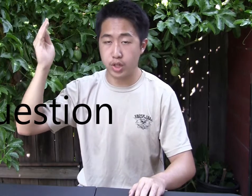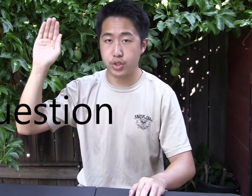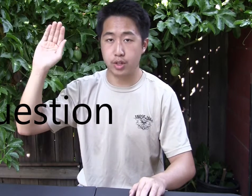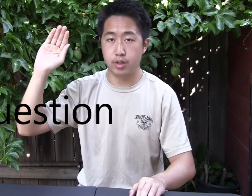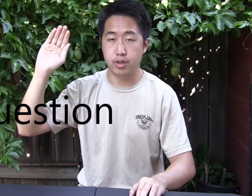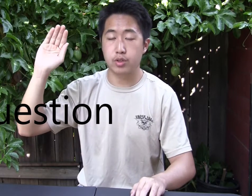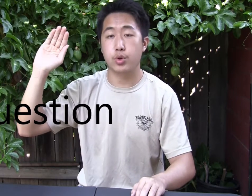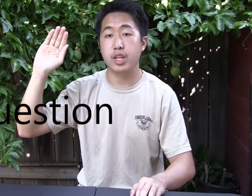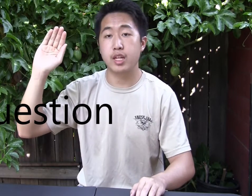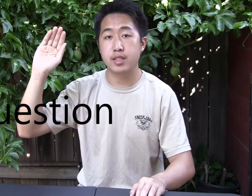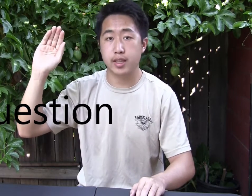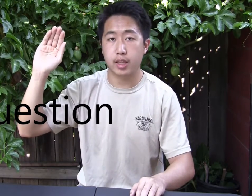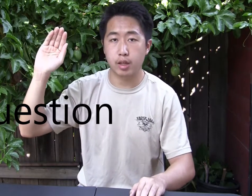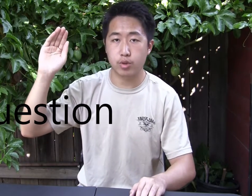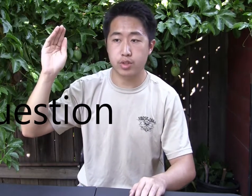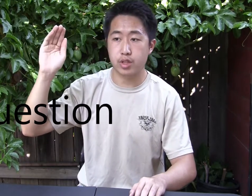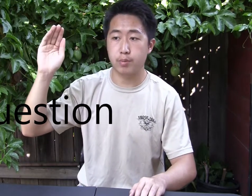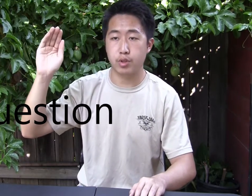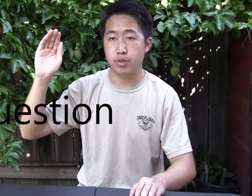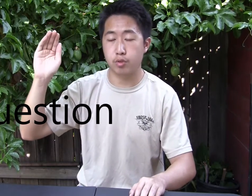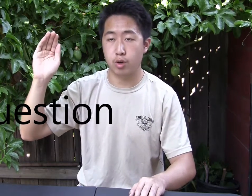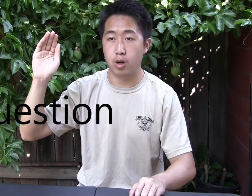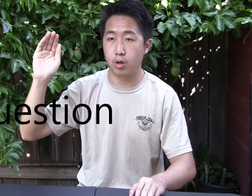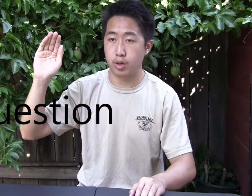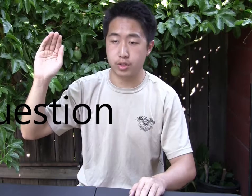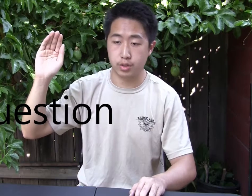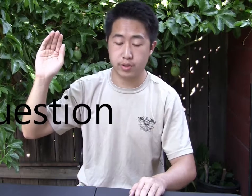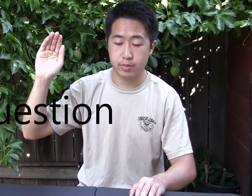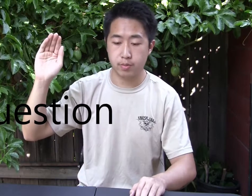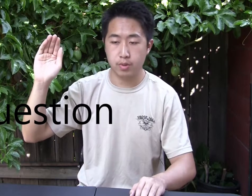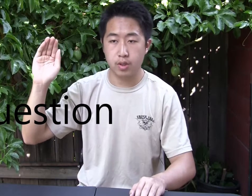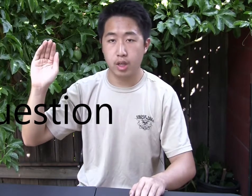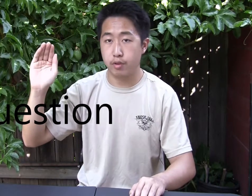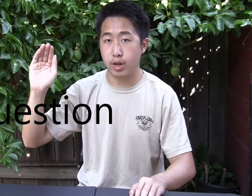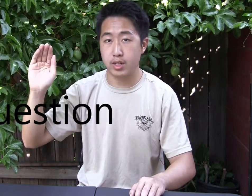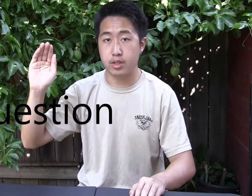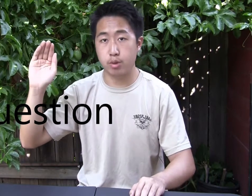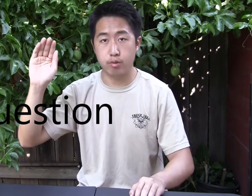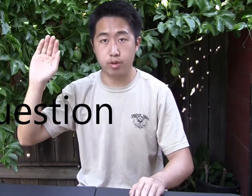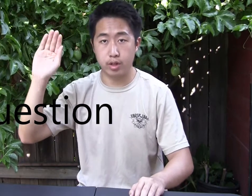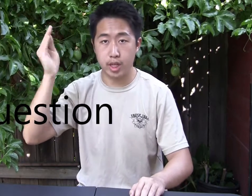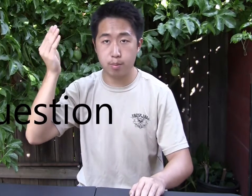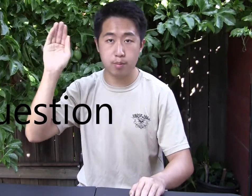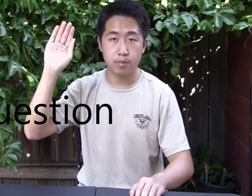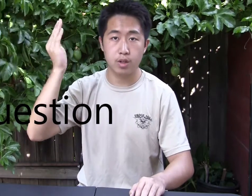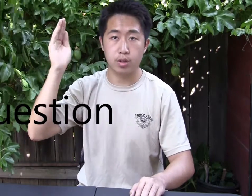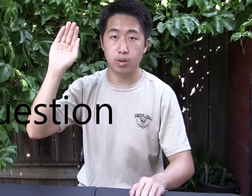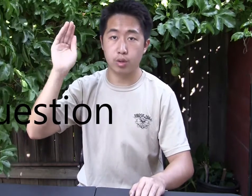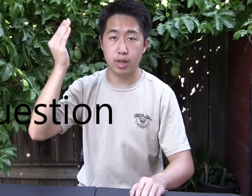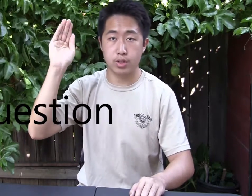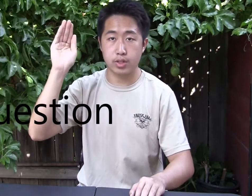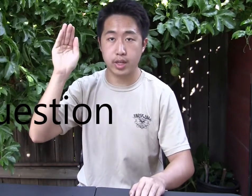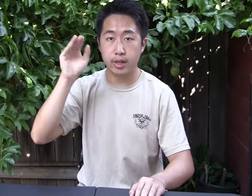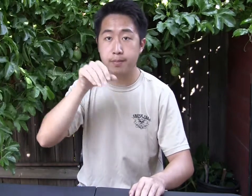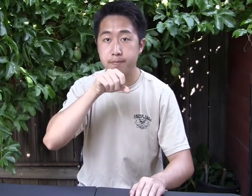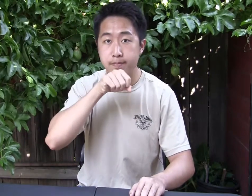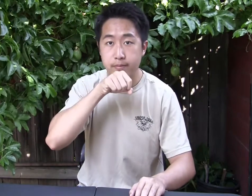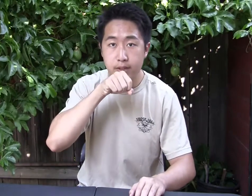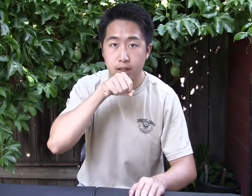Question. So in Indian Sign Language, this can be used for all questions. If you're asking someone for their name, do the question sign and